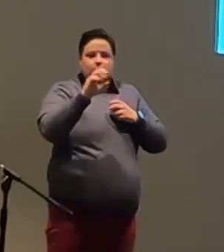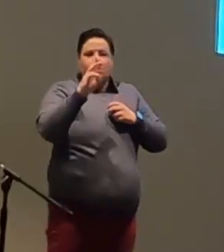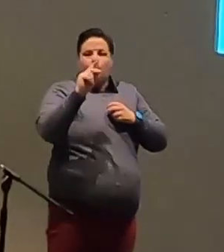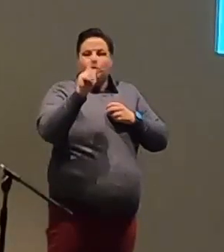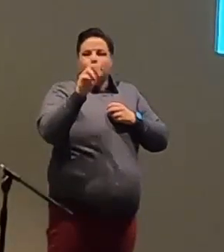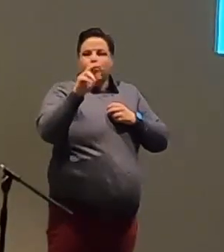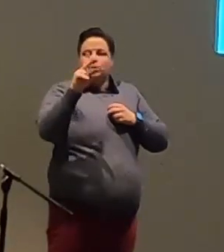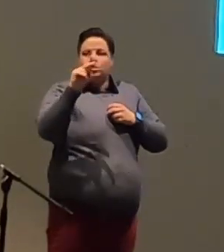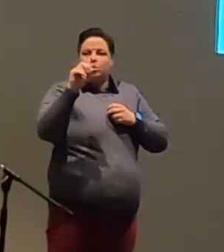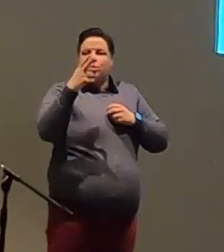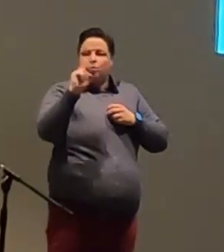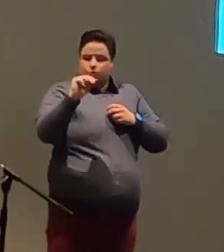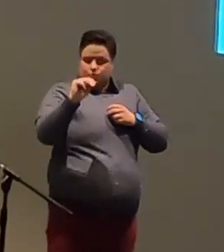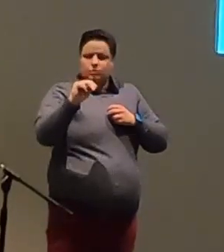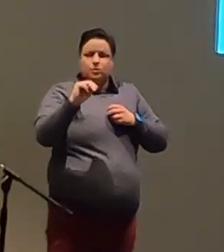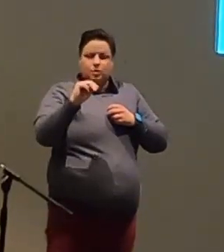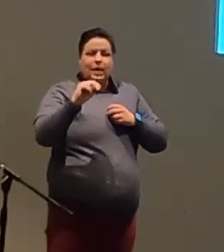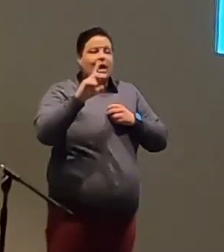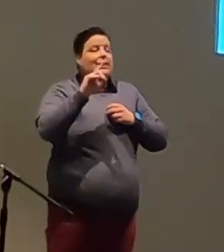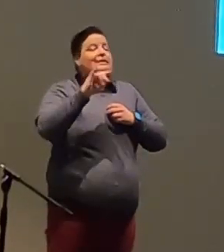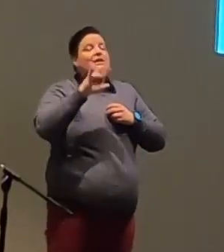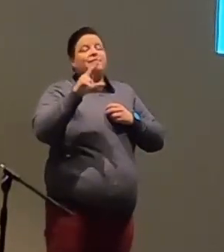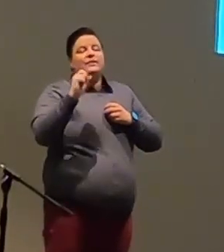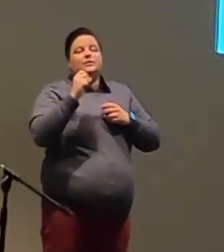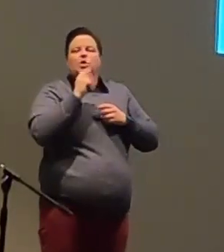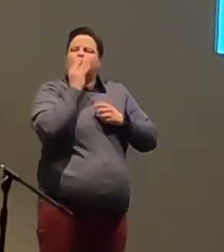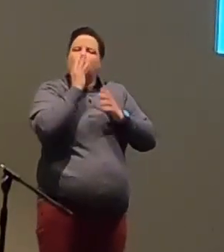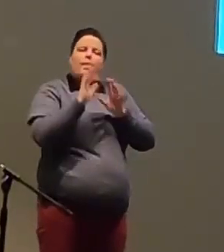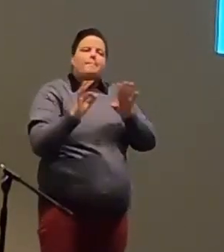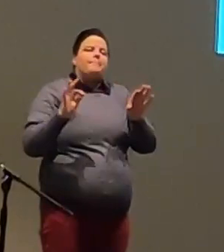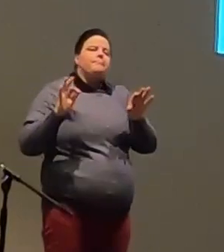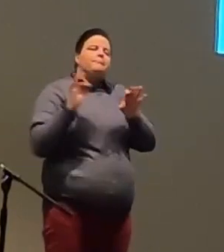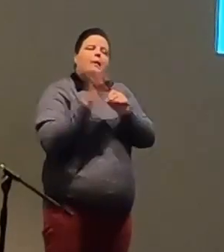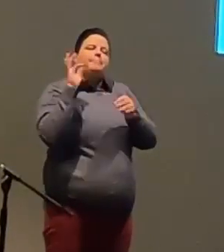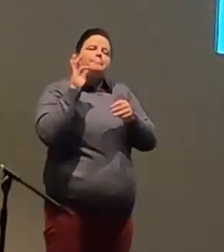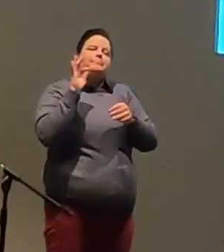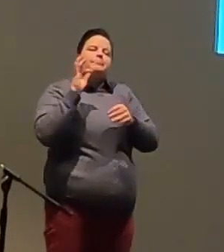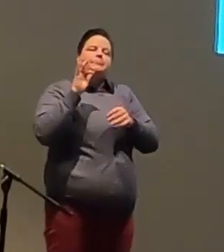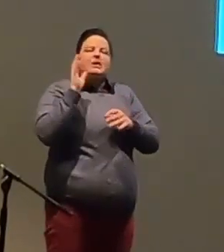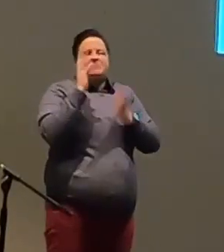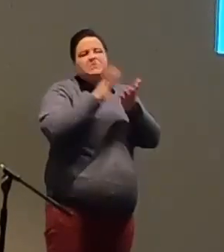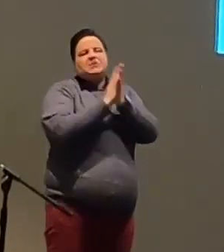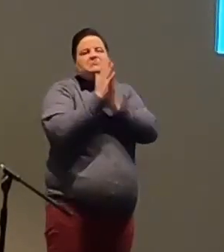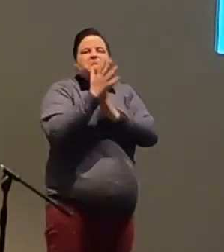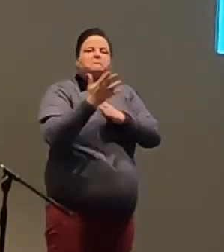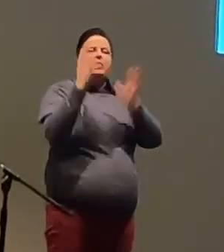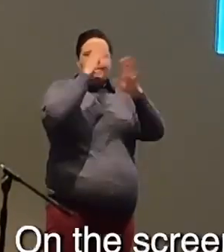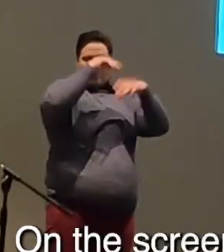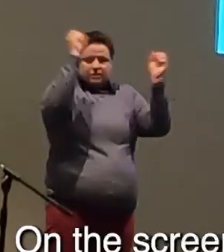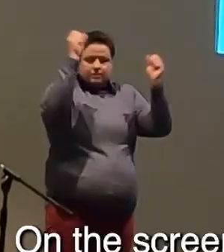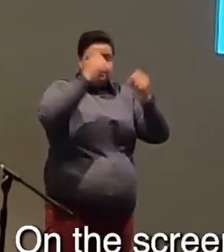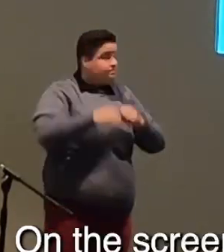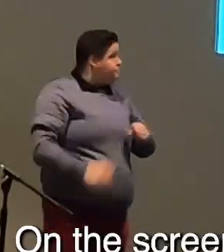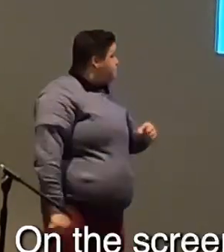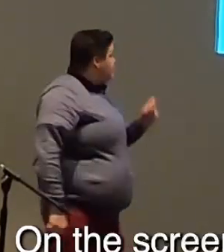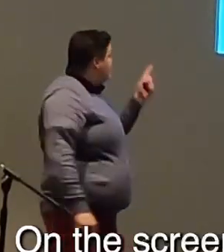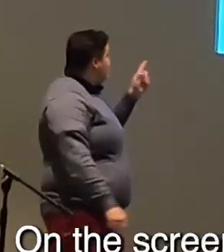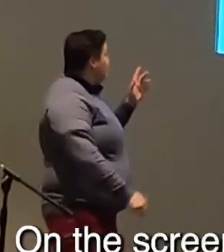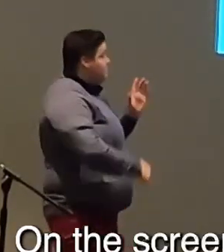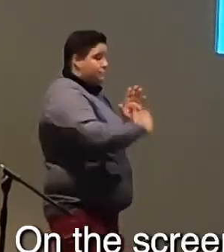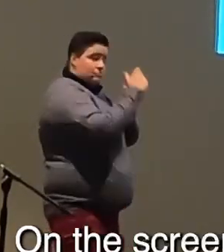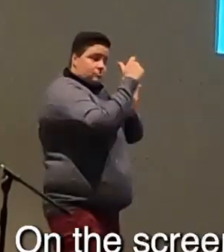Kuhn, and Davies was soon elected as the president of the organization. So on the screen is a